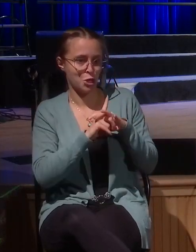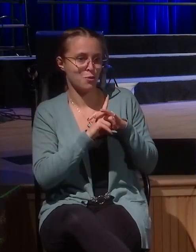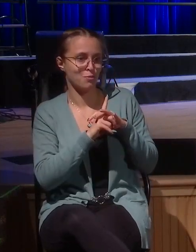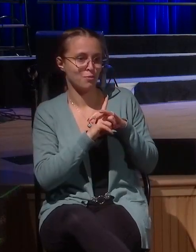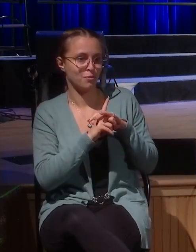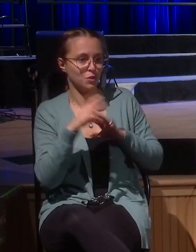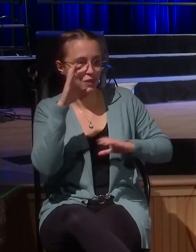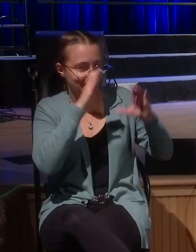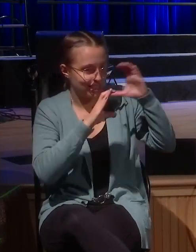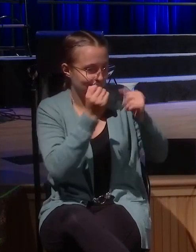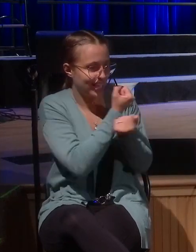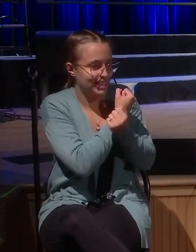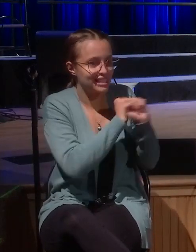and that is me.